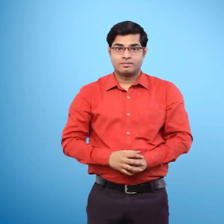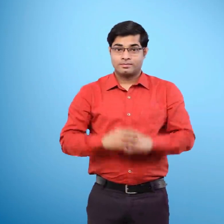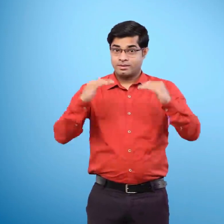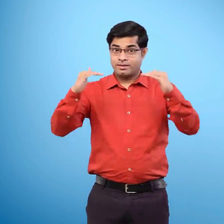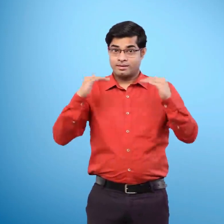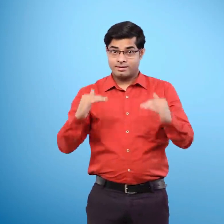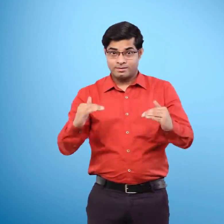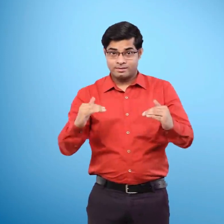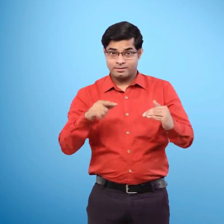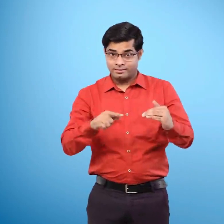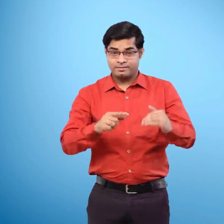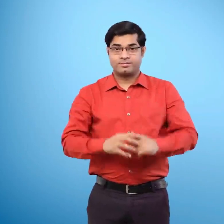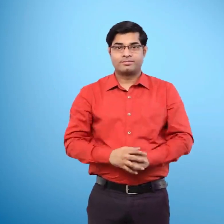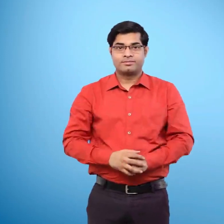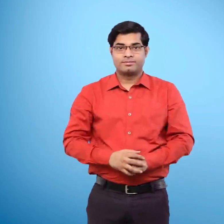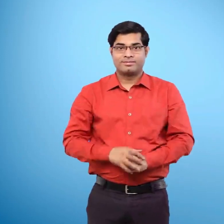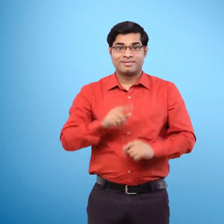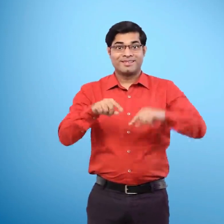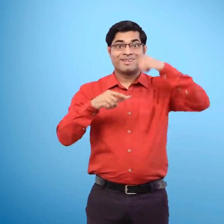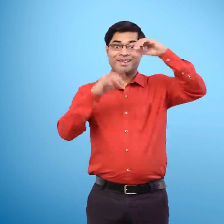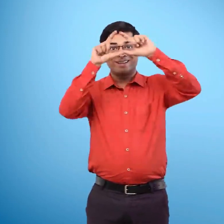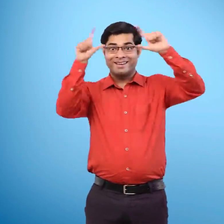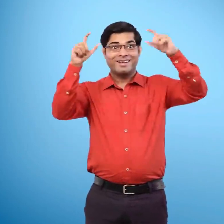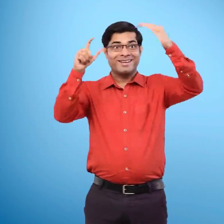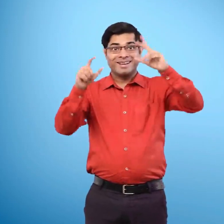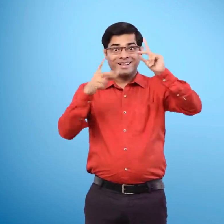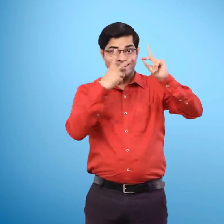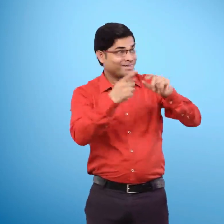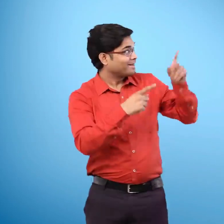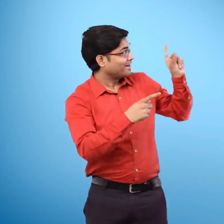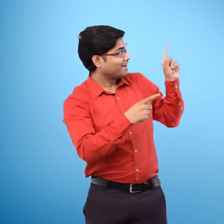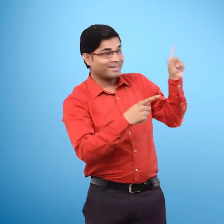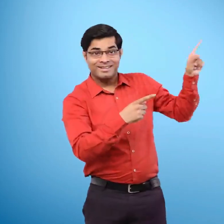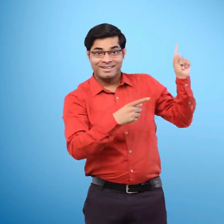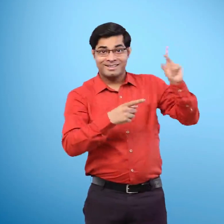Row 4 repeats pattern of row 2